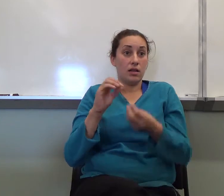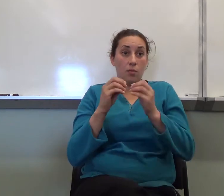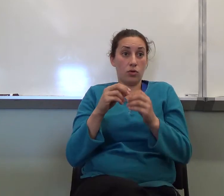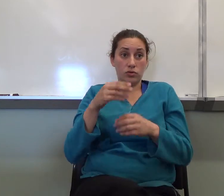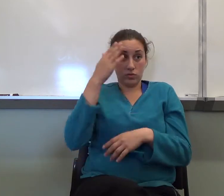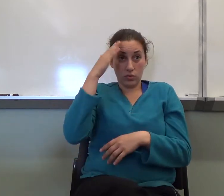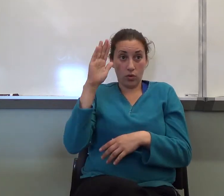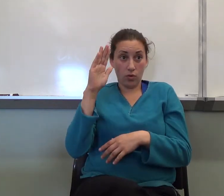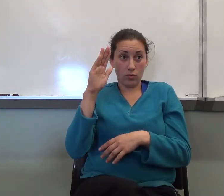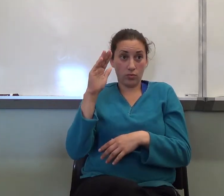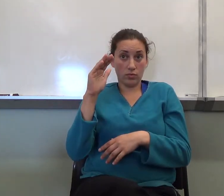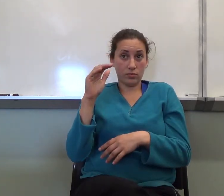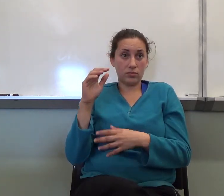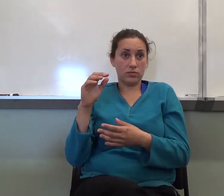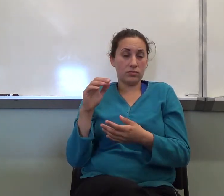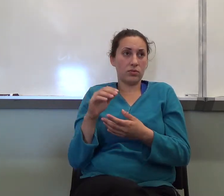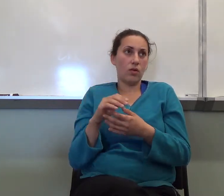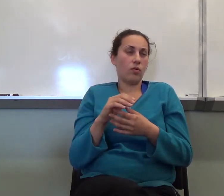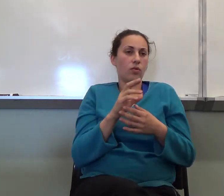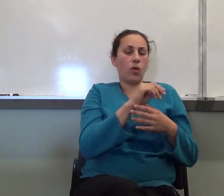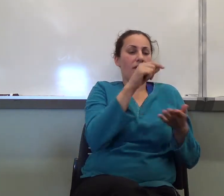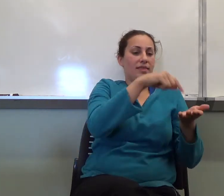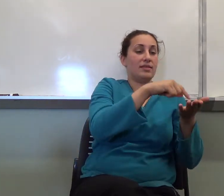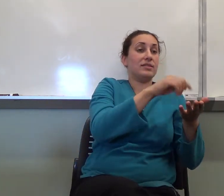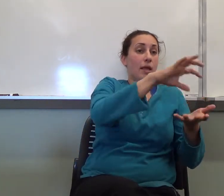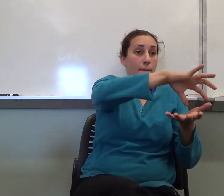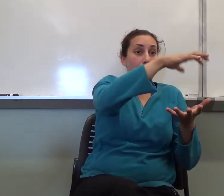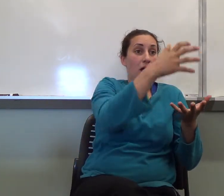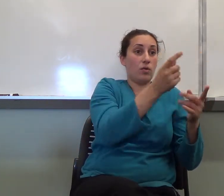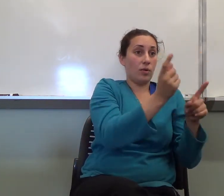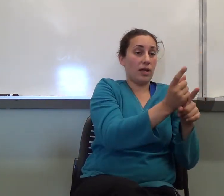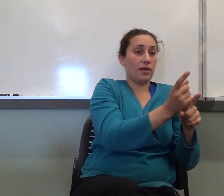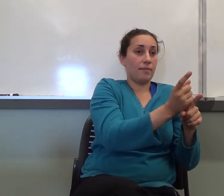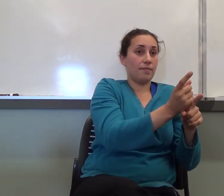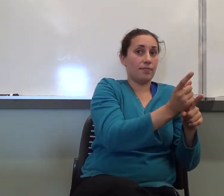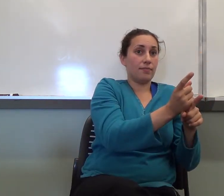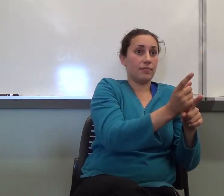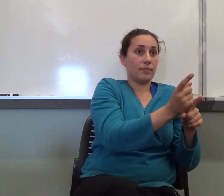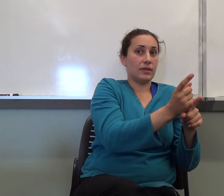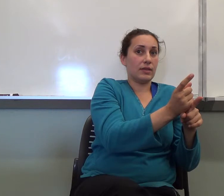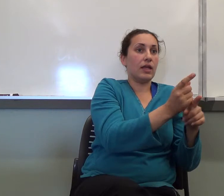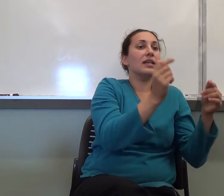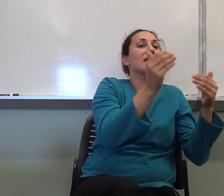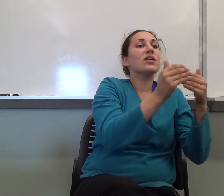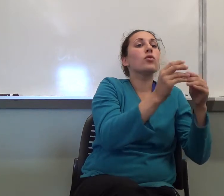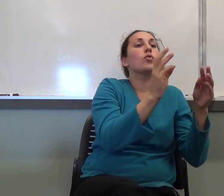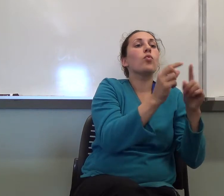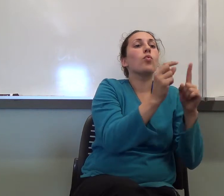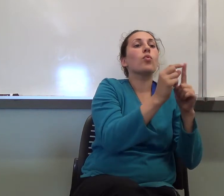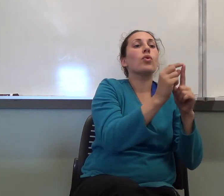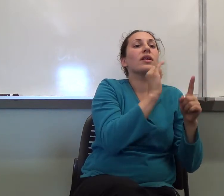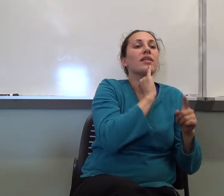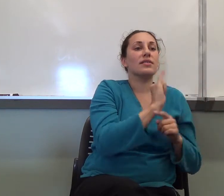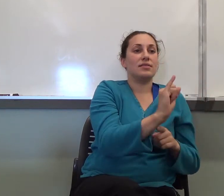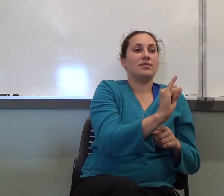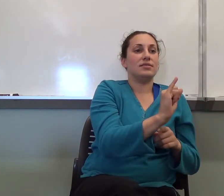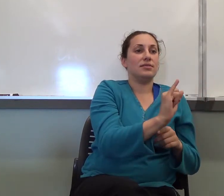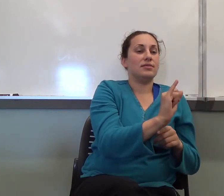unknown number here, well, no, this is the amount, huh? The amount is right next to the word is. This is your amount. They do tell you